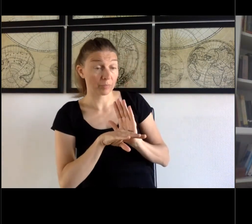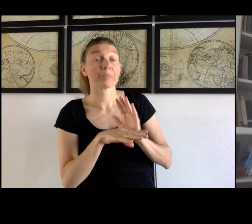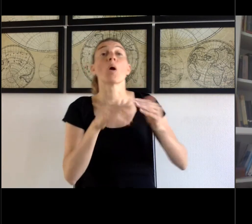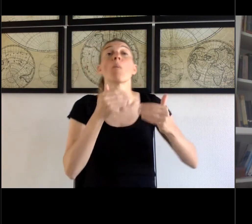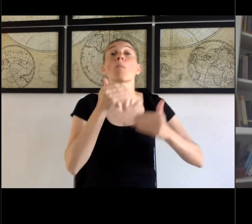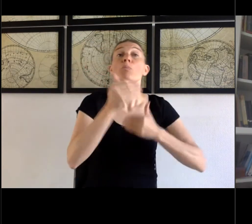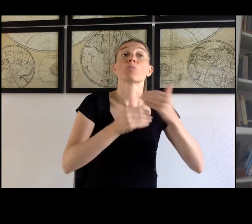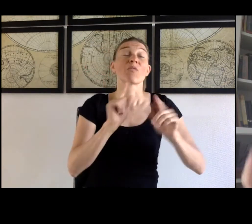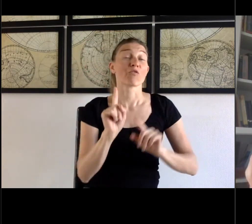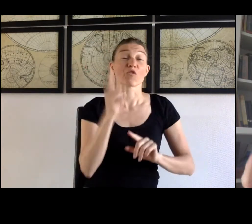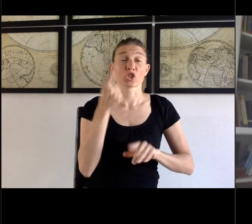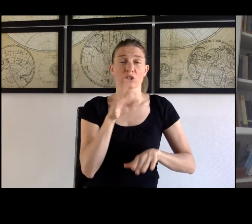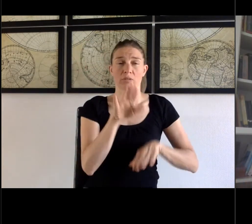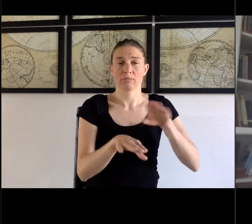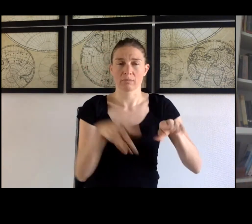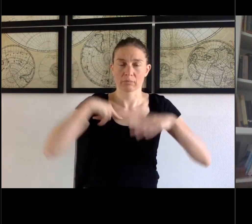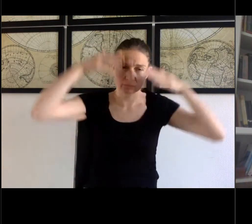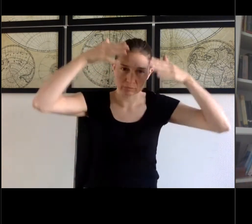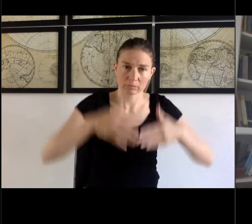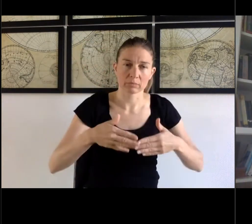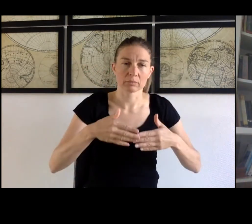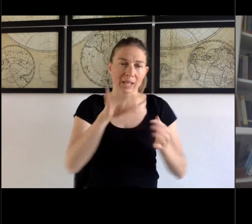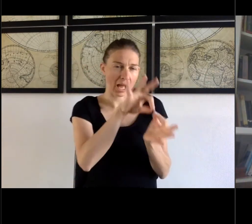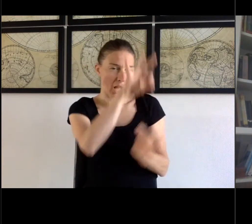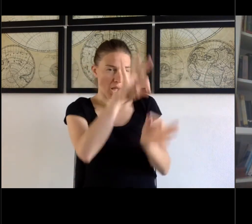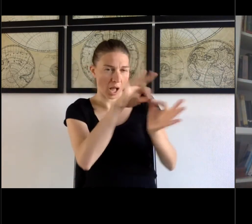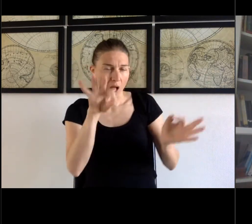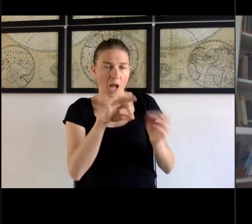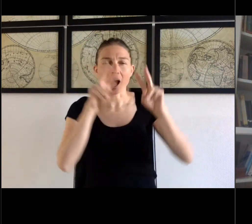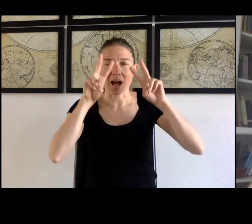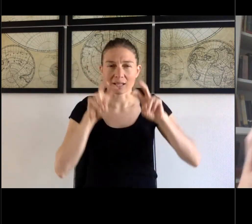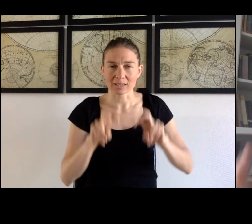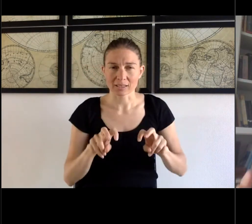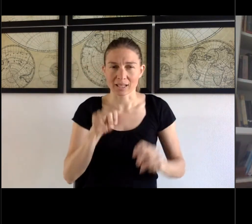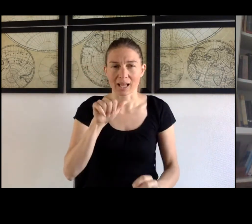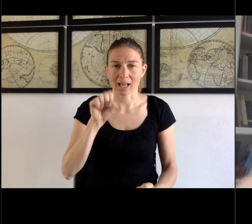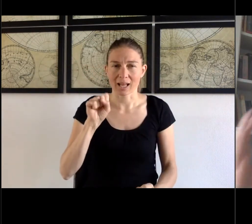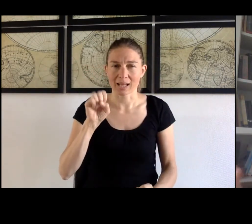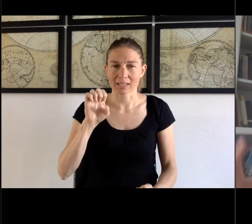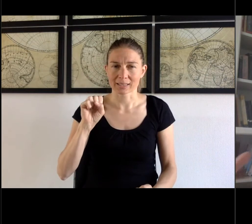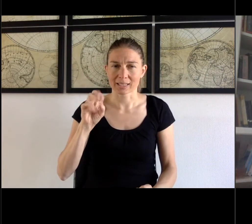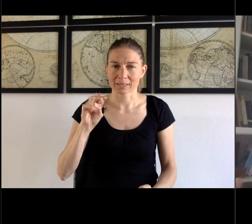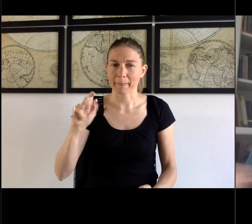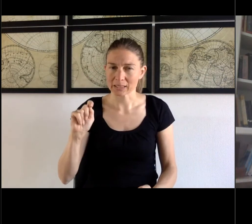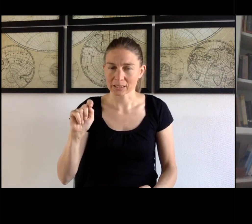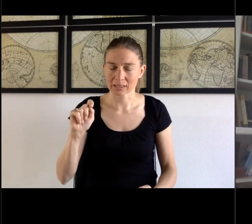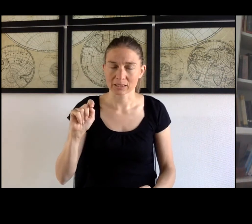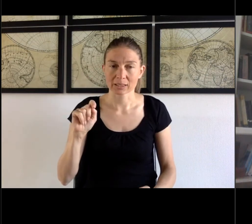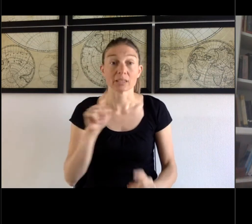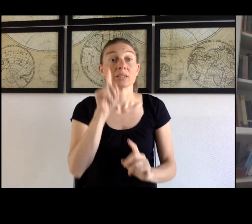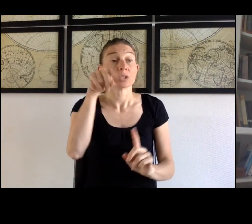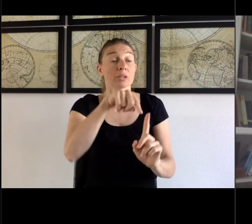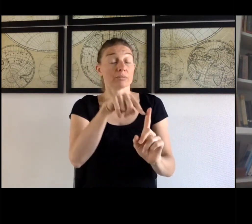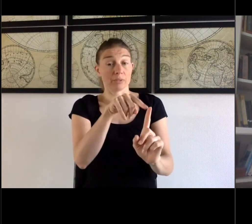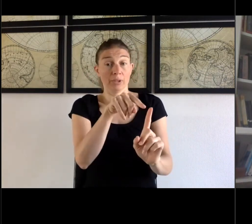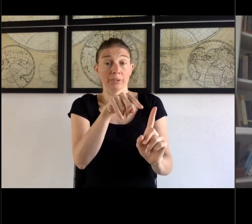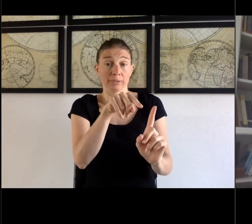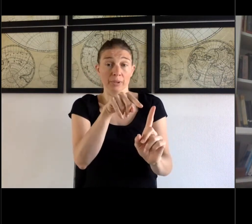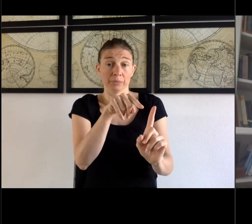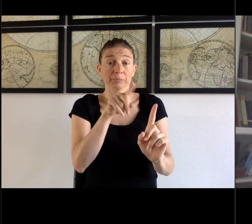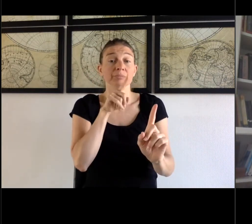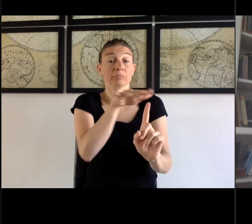the assessment, that is what is the recognition of the person conditions, the context, and the support needs